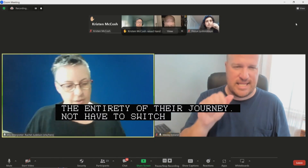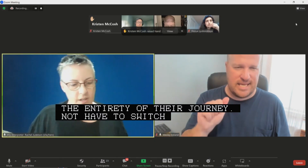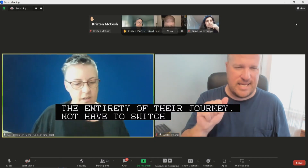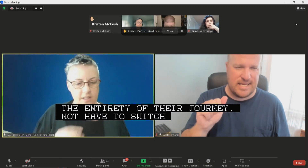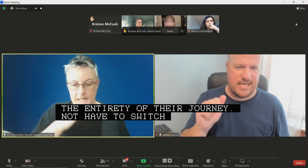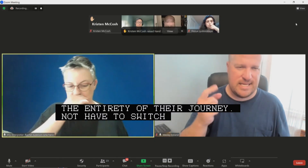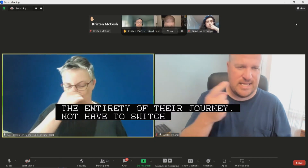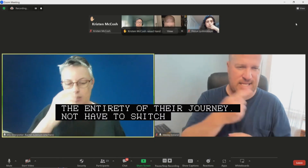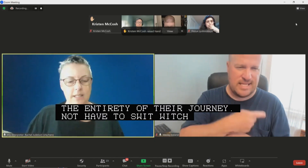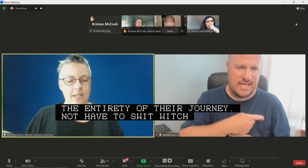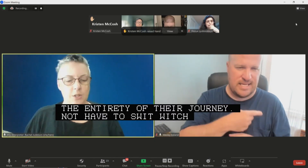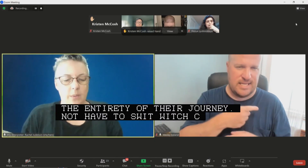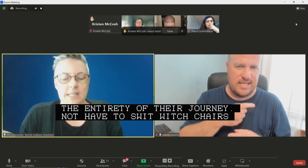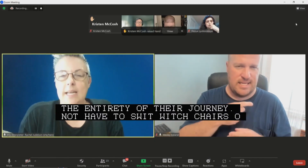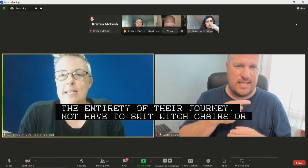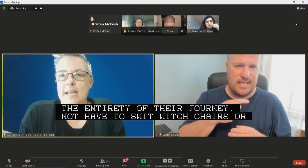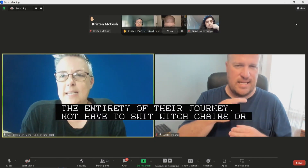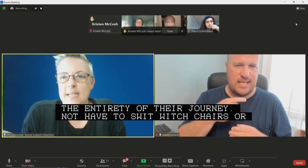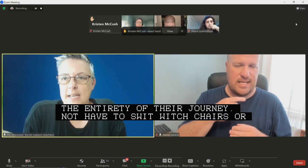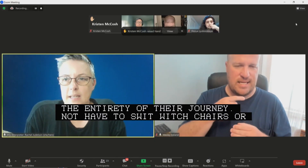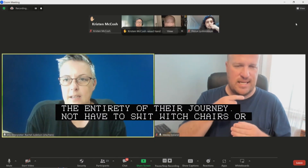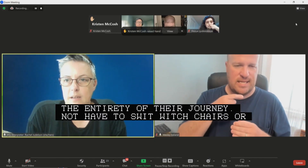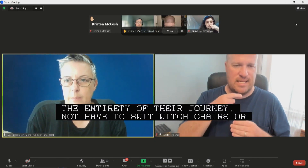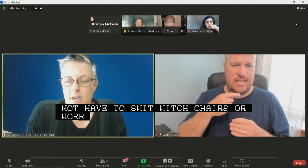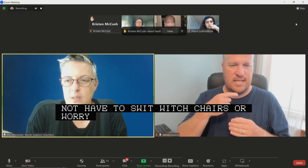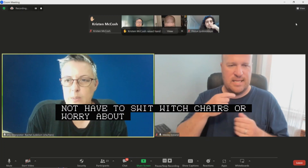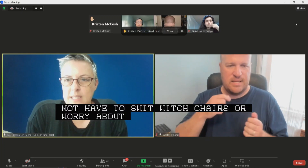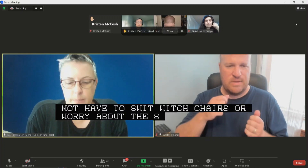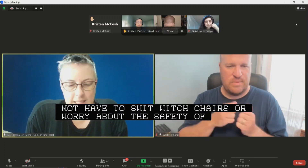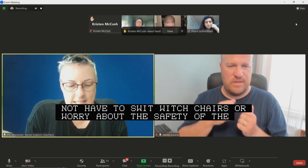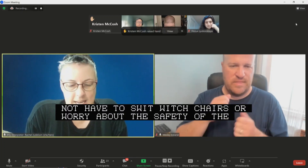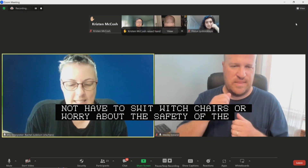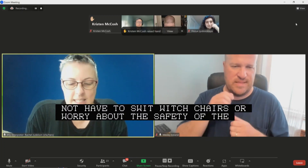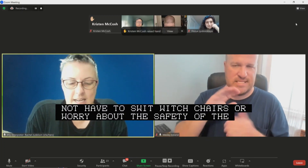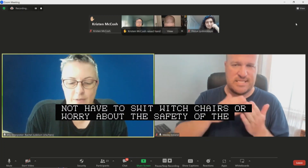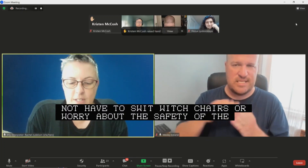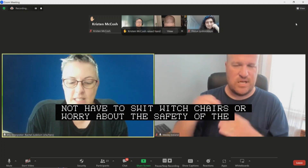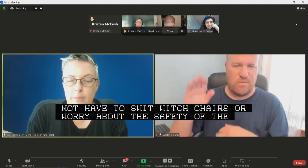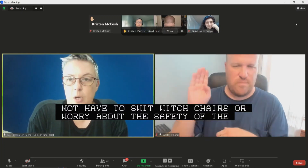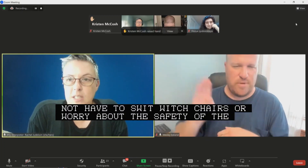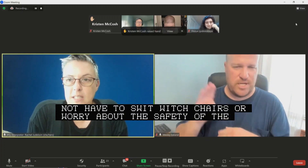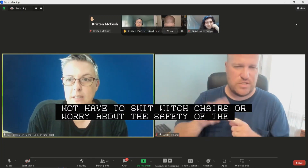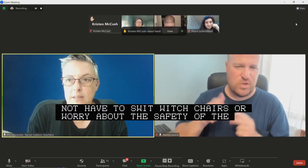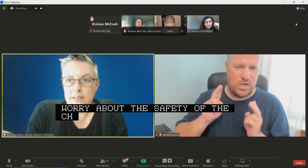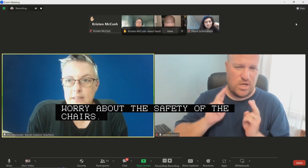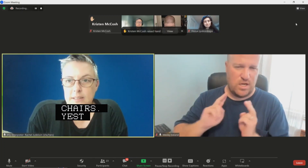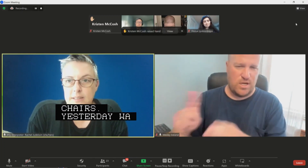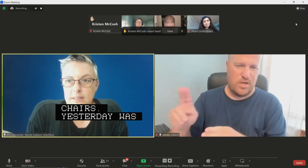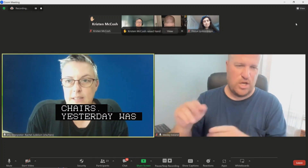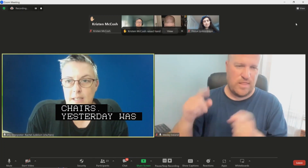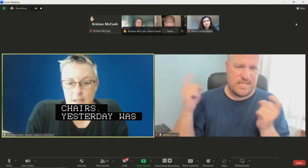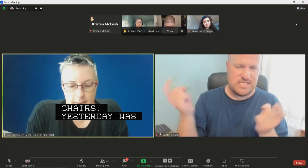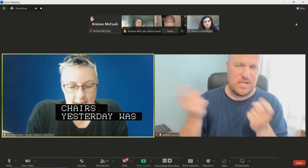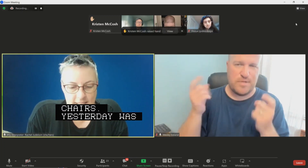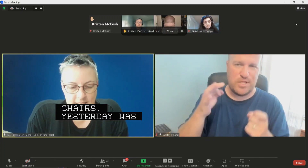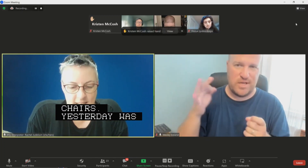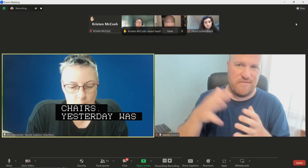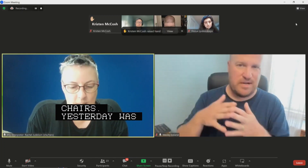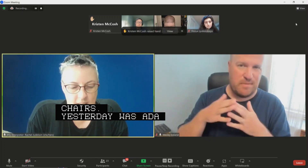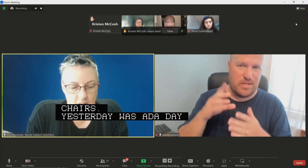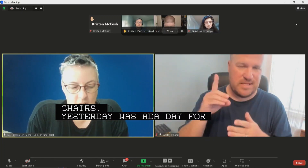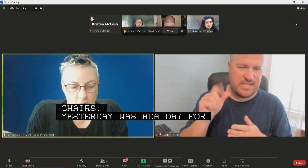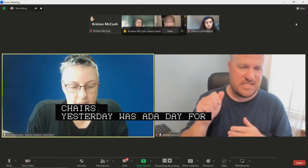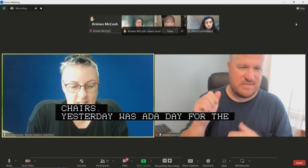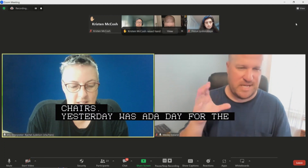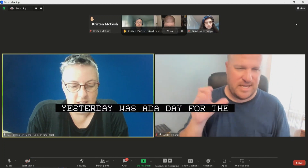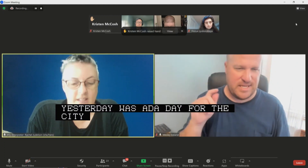The other thing, the last thing was that yesterday was the ADA Day, Americans with Disabilities Act Day for the city of Boston. And that